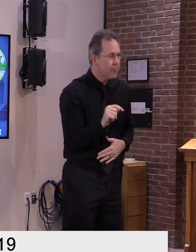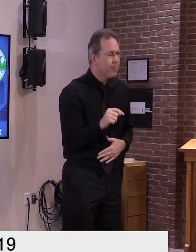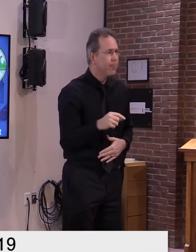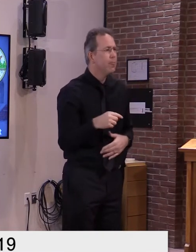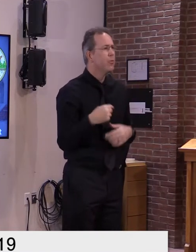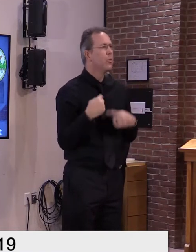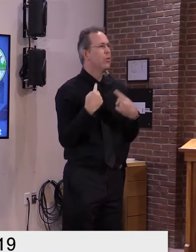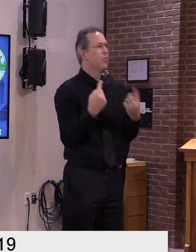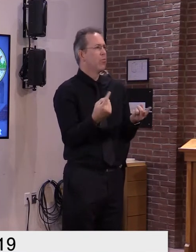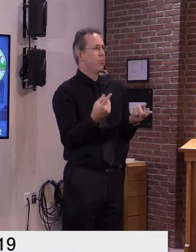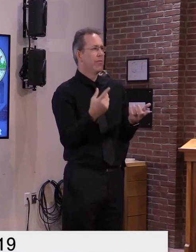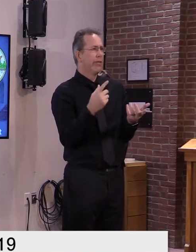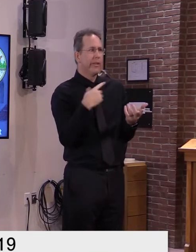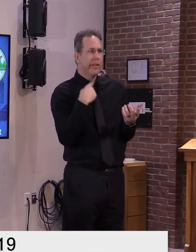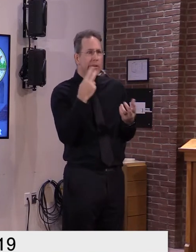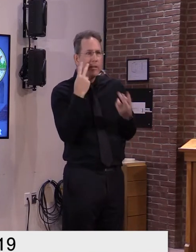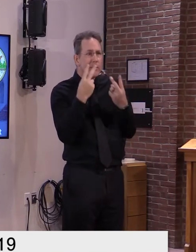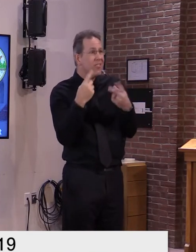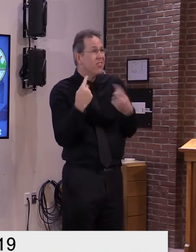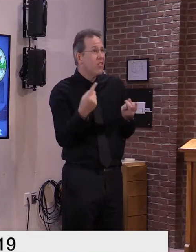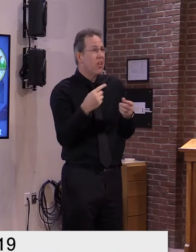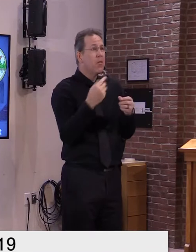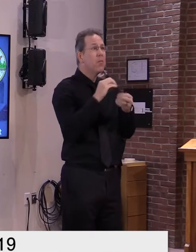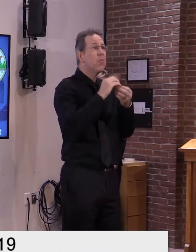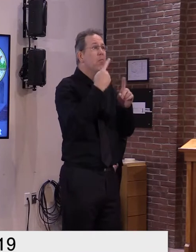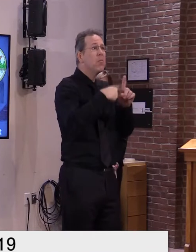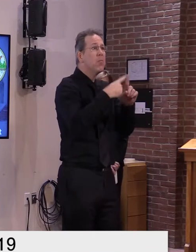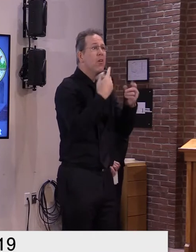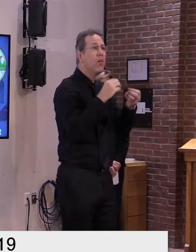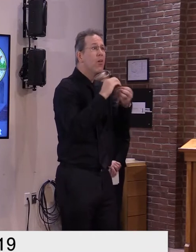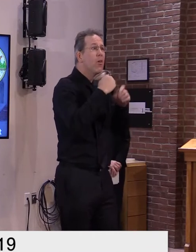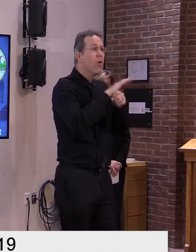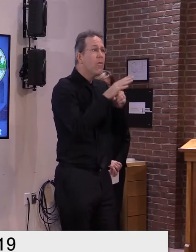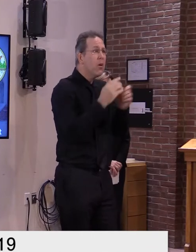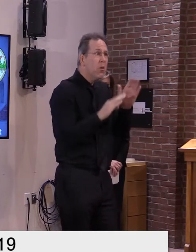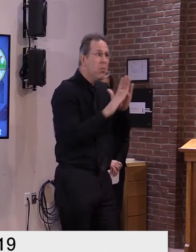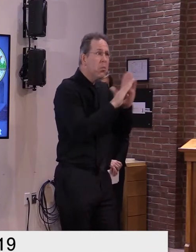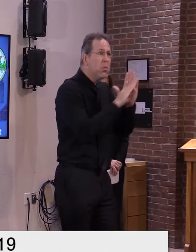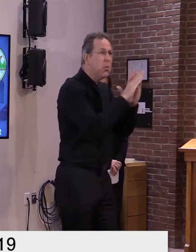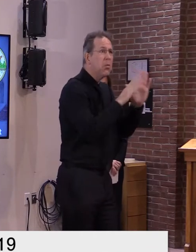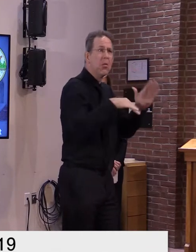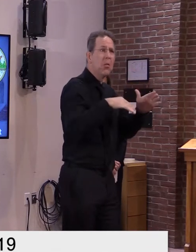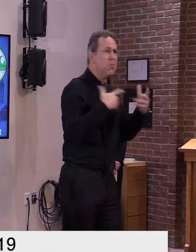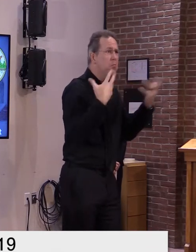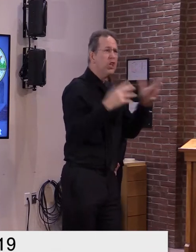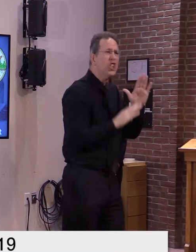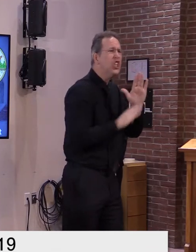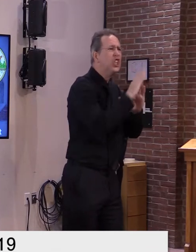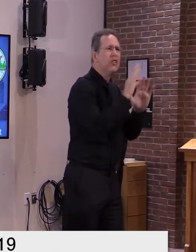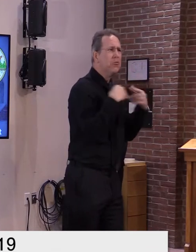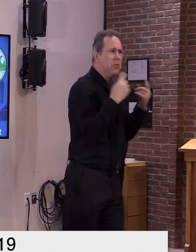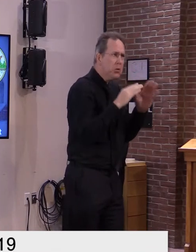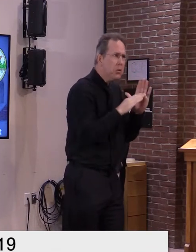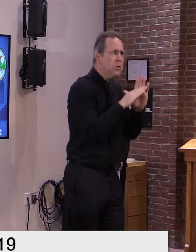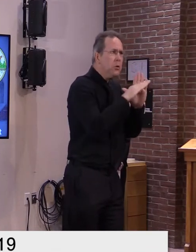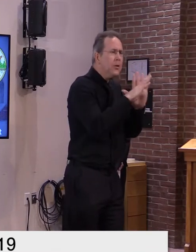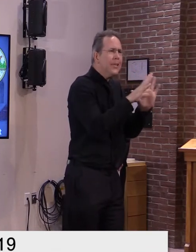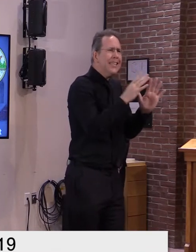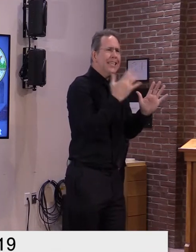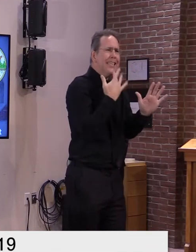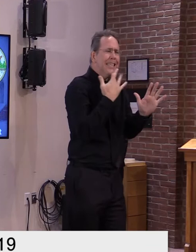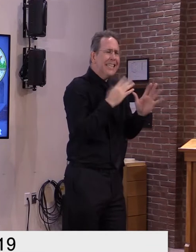of deaths rise. But as we see more cases, we see more deaths. And though it is a number that keeps ticking